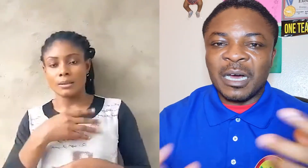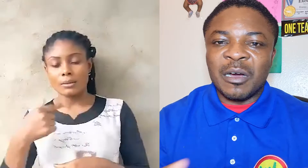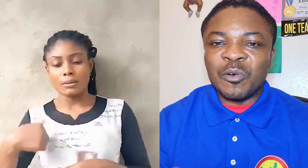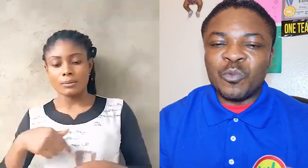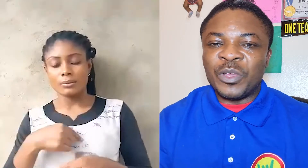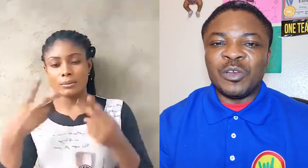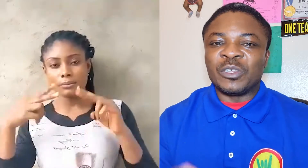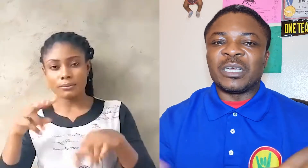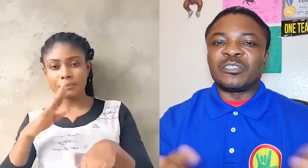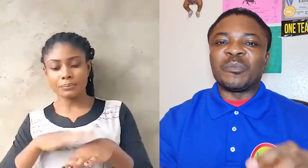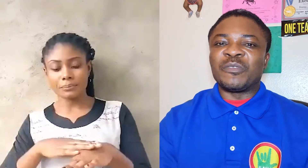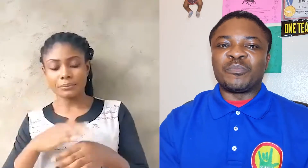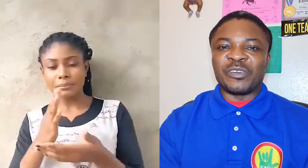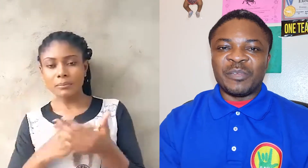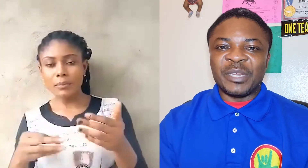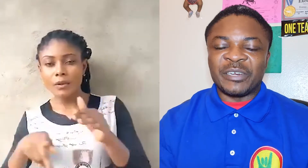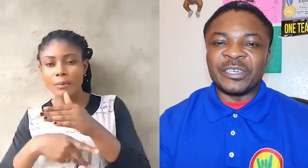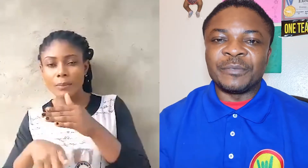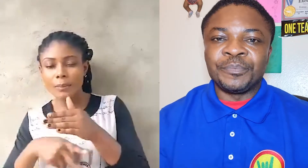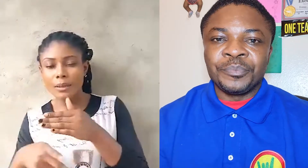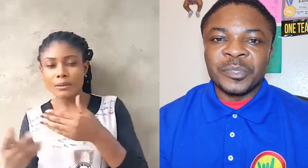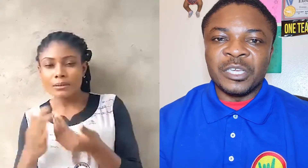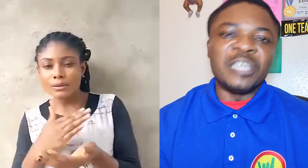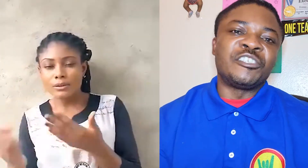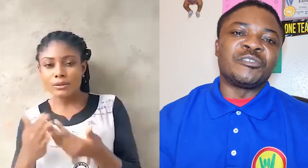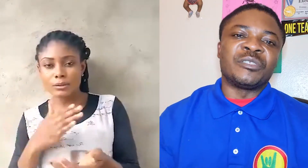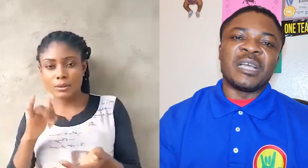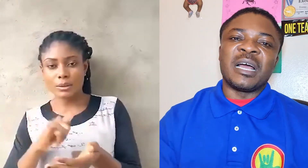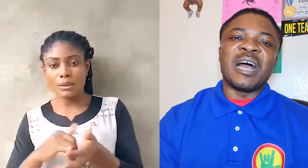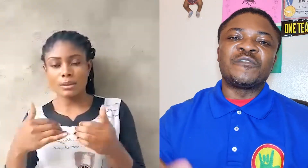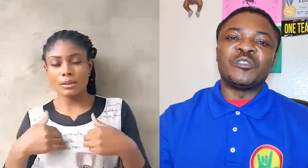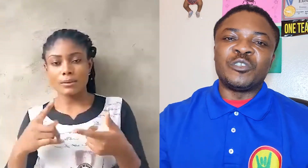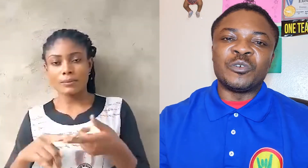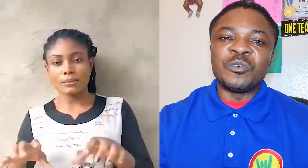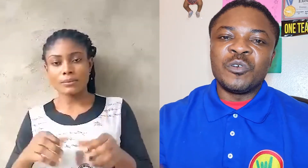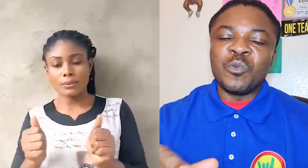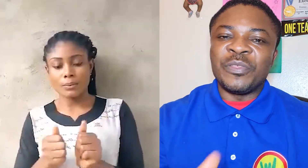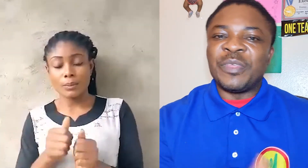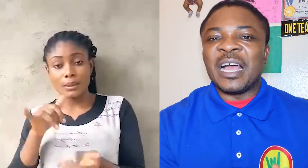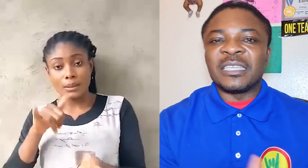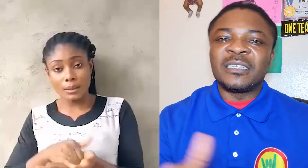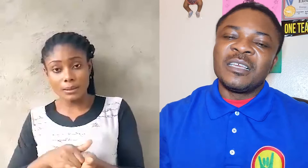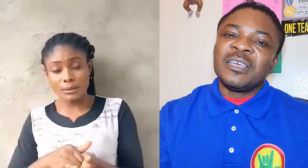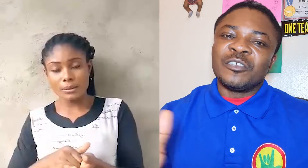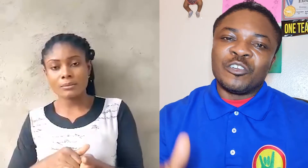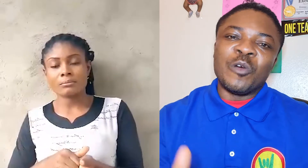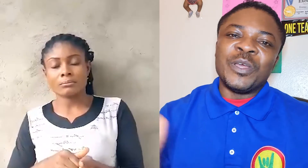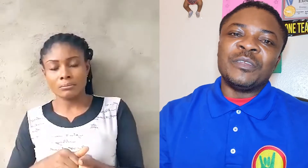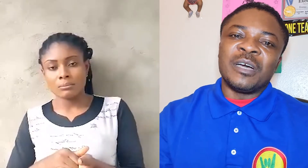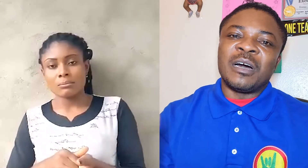and we looked at some of the preliminary issues that have to do with that,